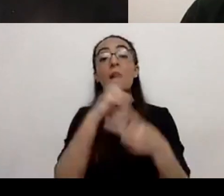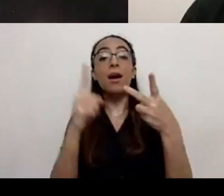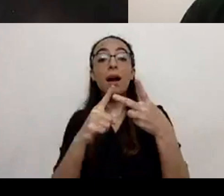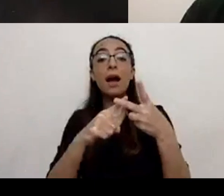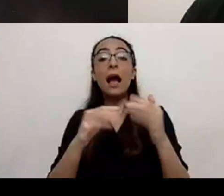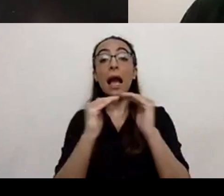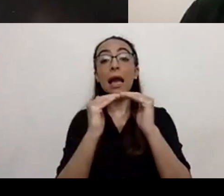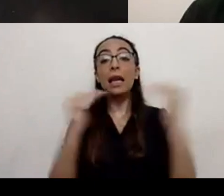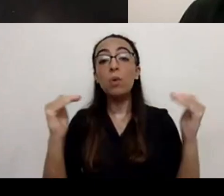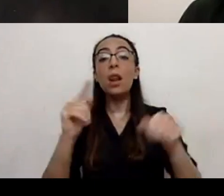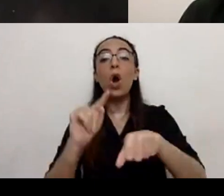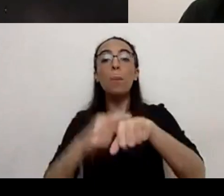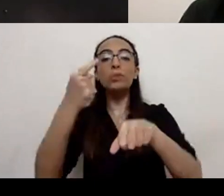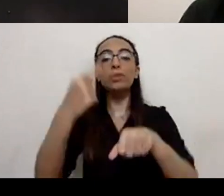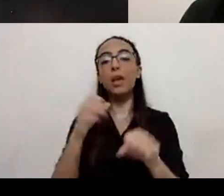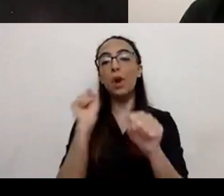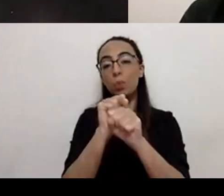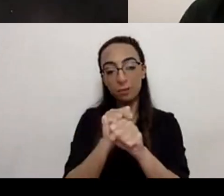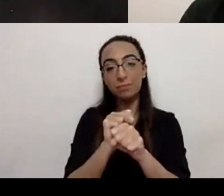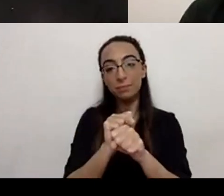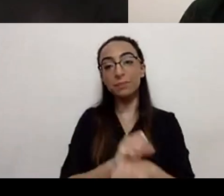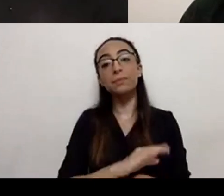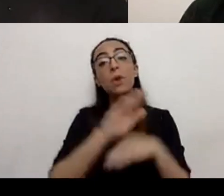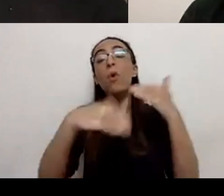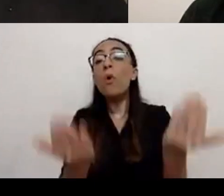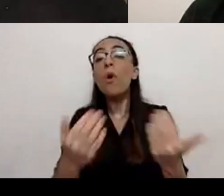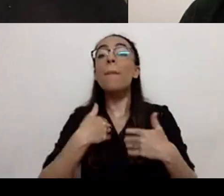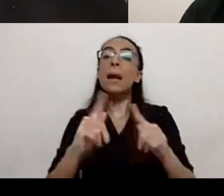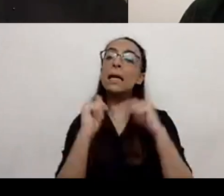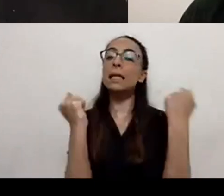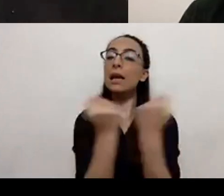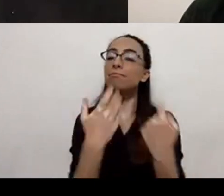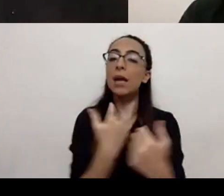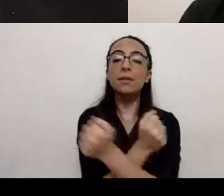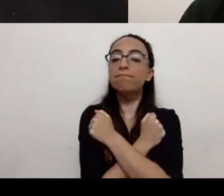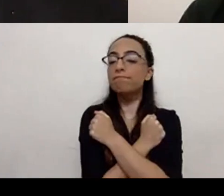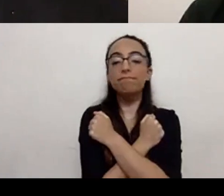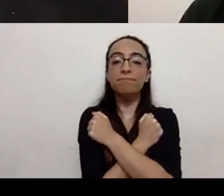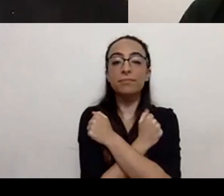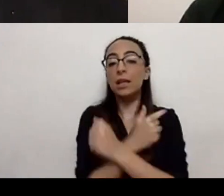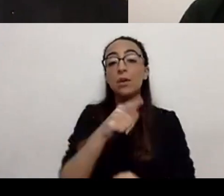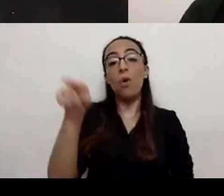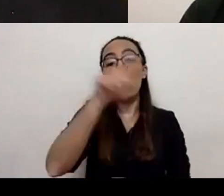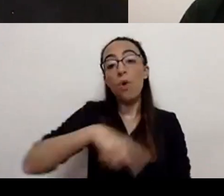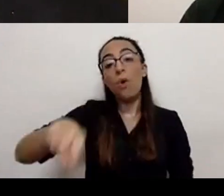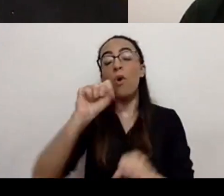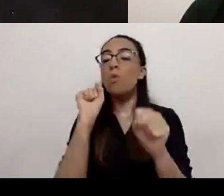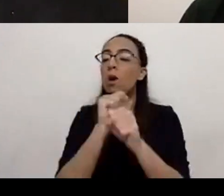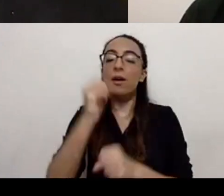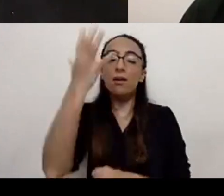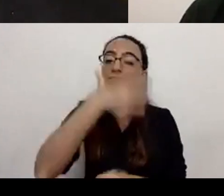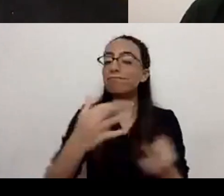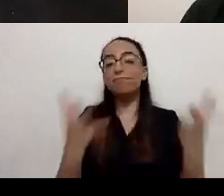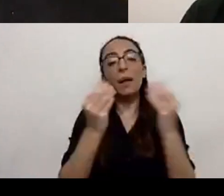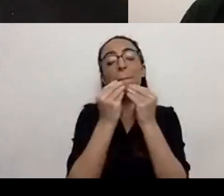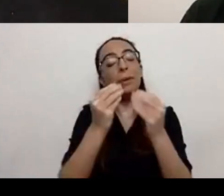we salute our team. You all guys have been doing wonderful, and please keep it on.